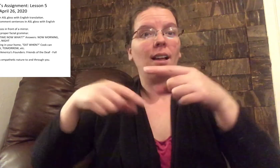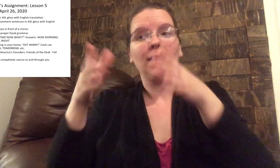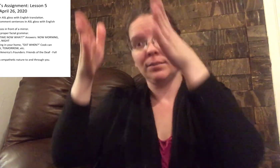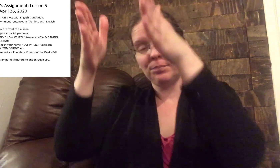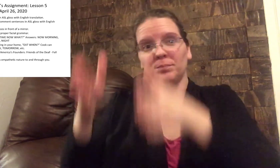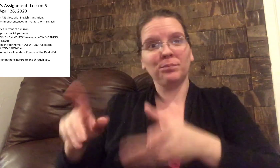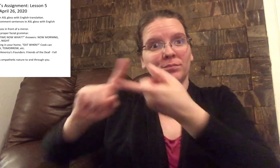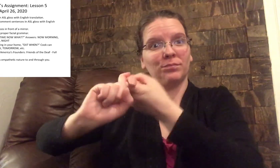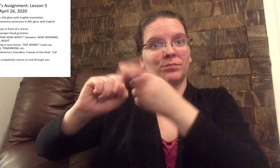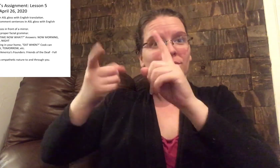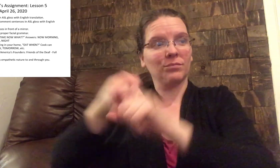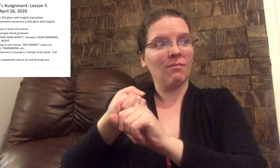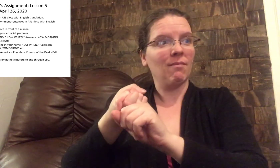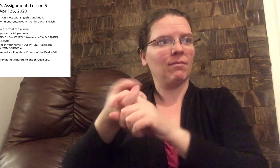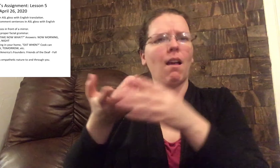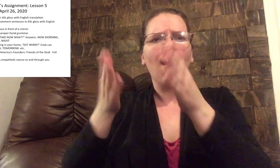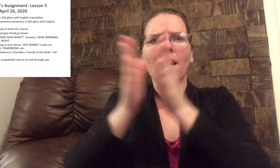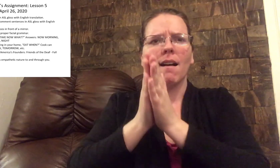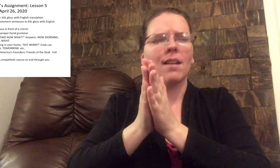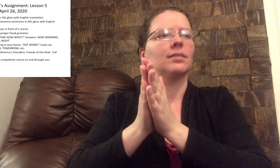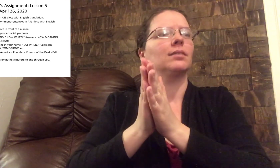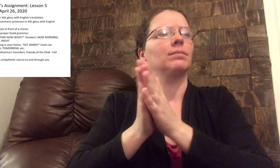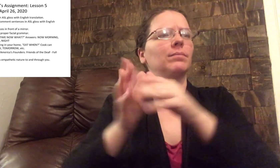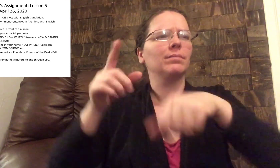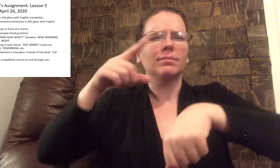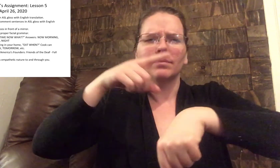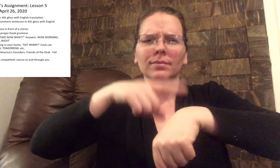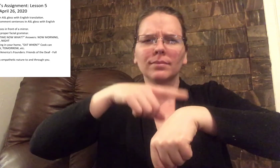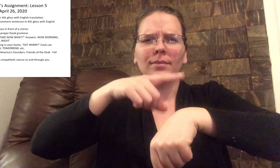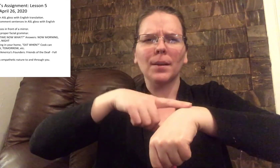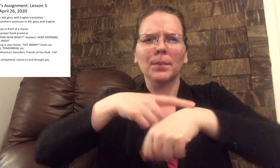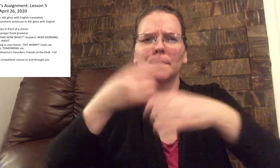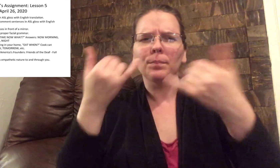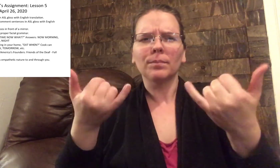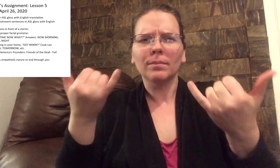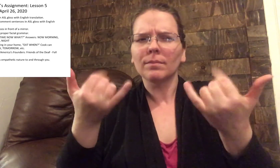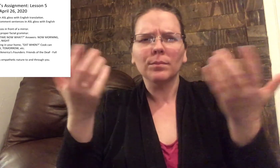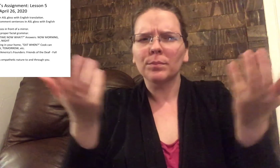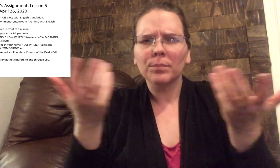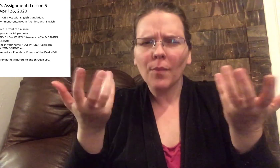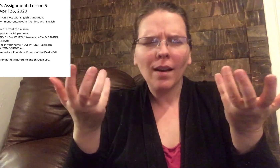Find a signing buddy and ask them, time now what?